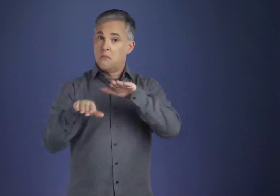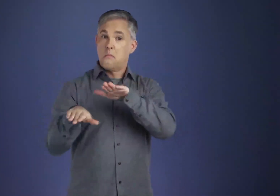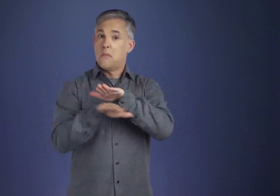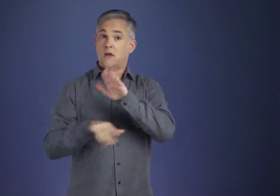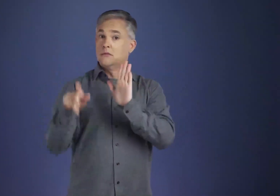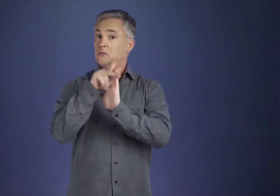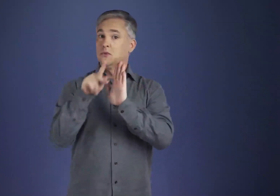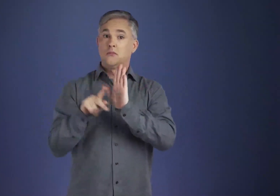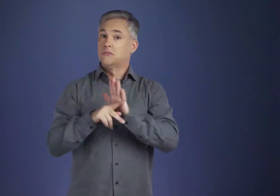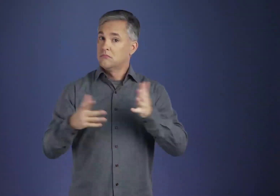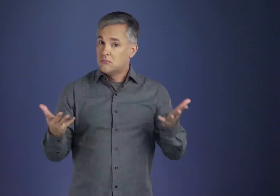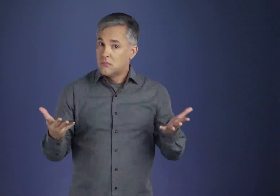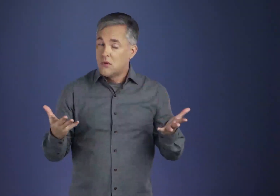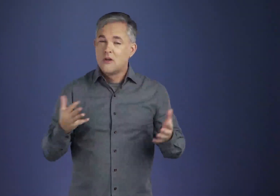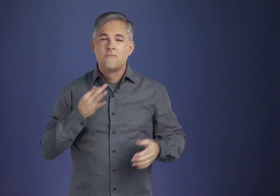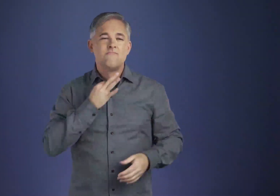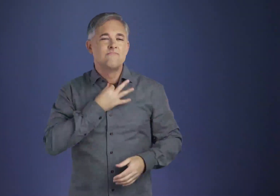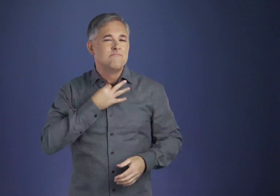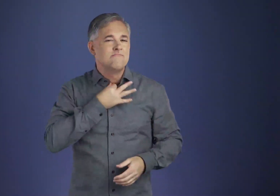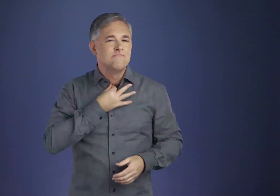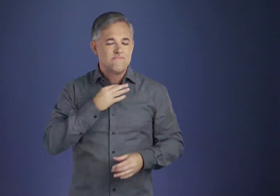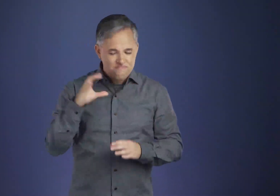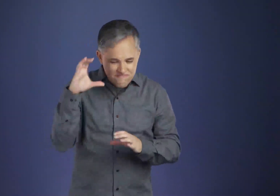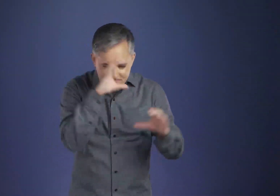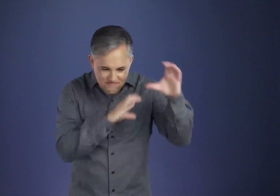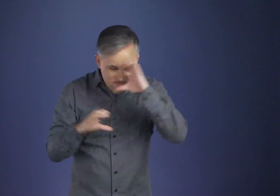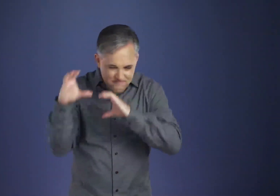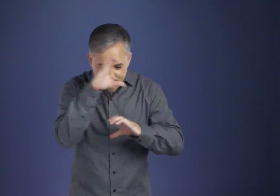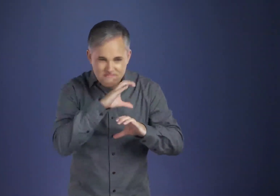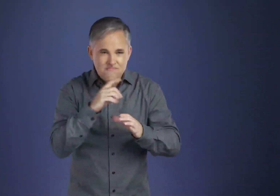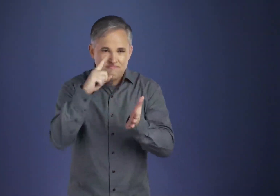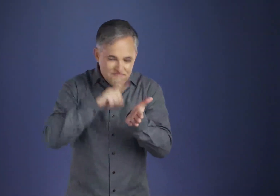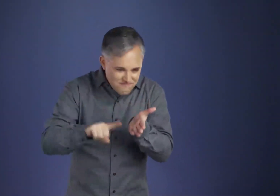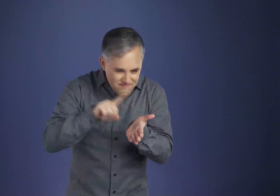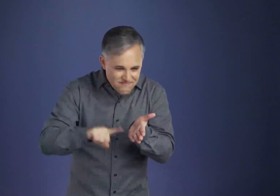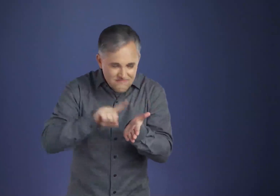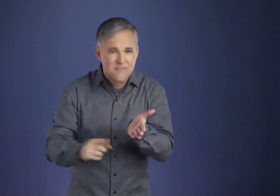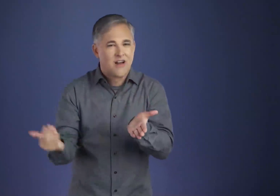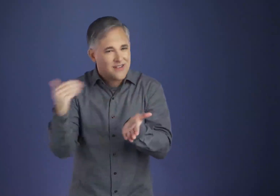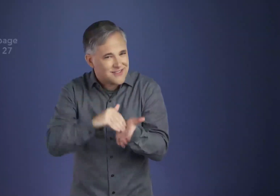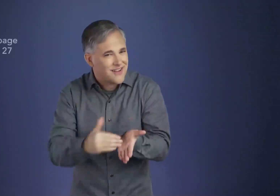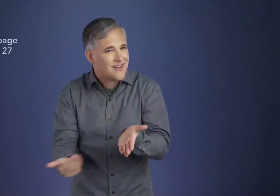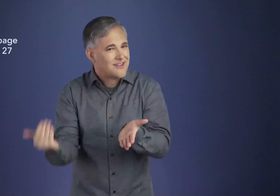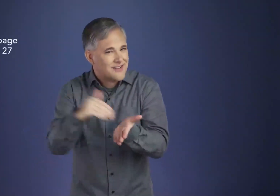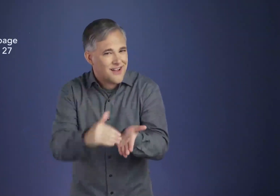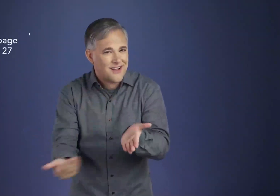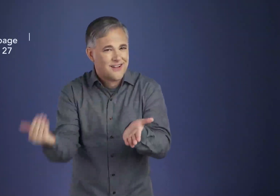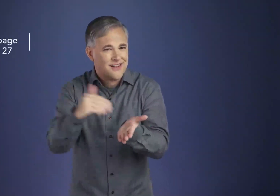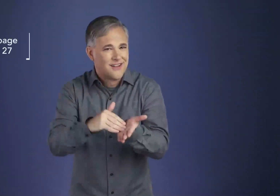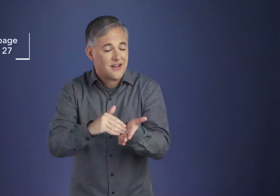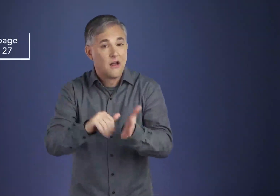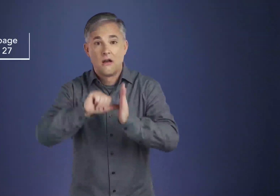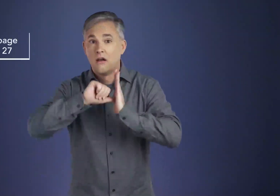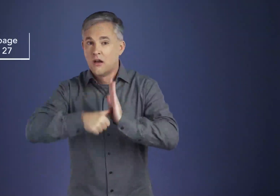held up to me the basic principle of all scientific progress: search and research, again and